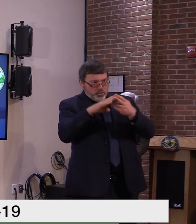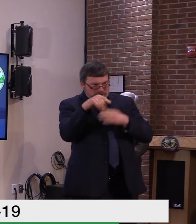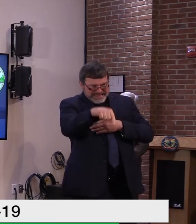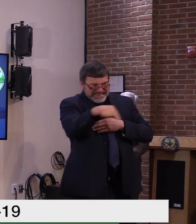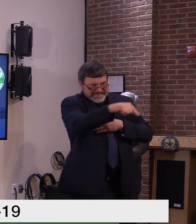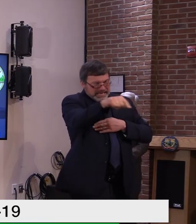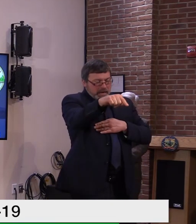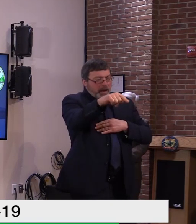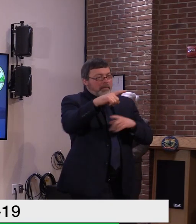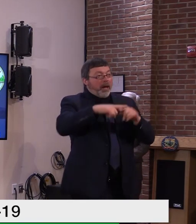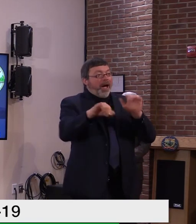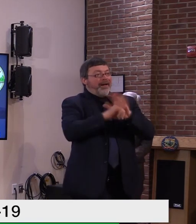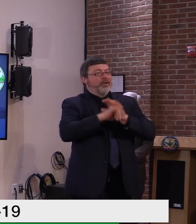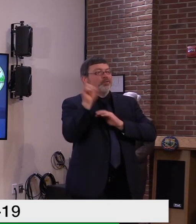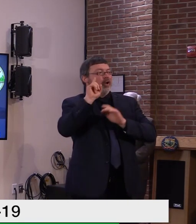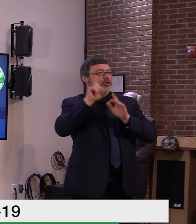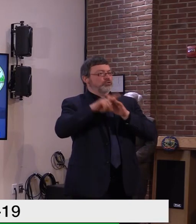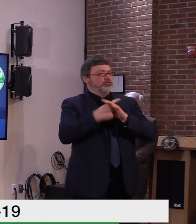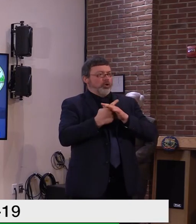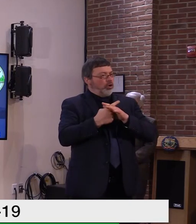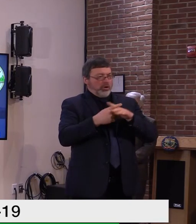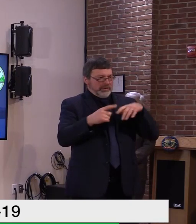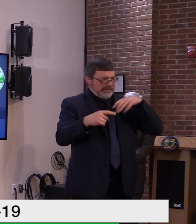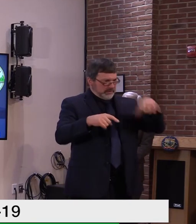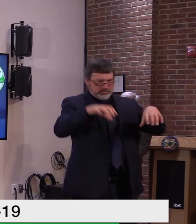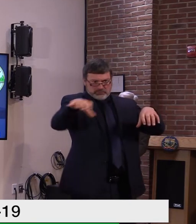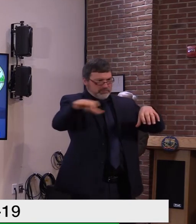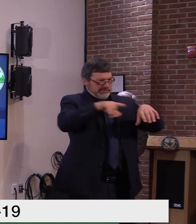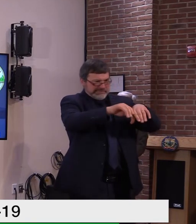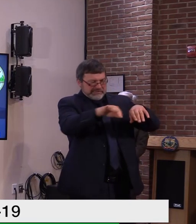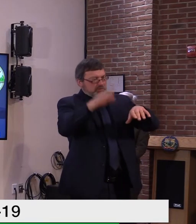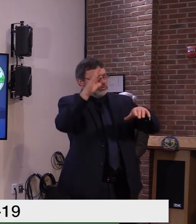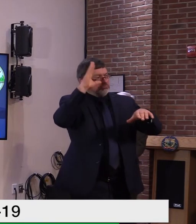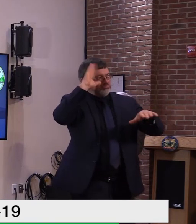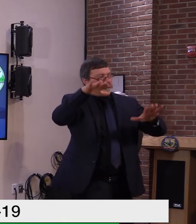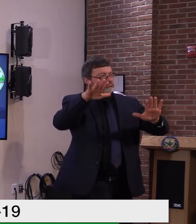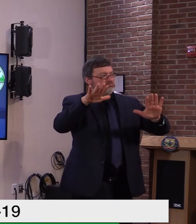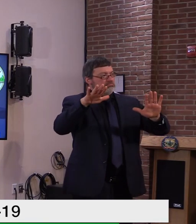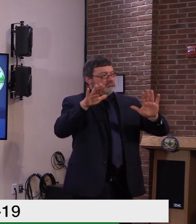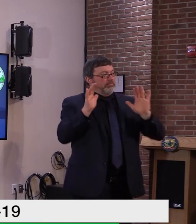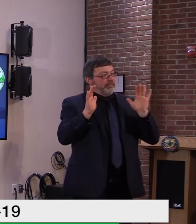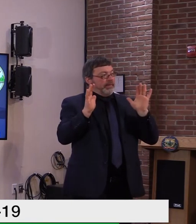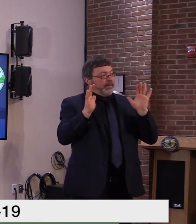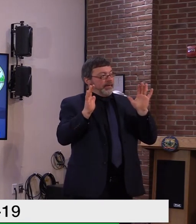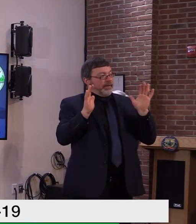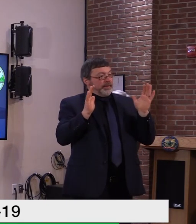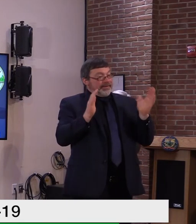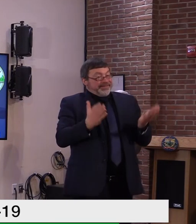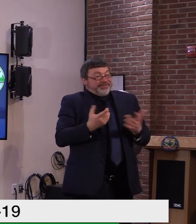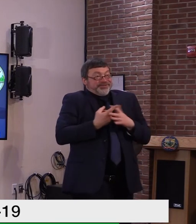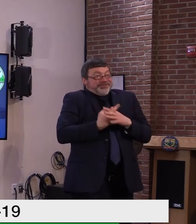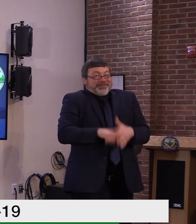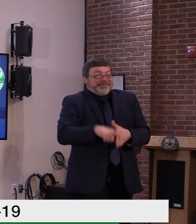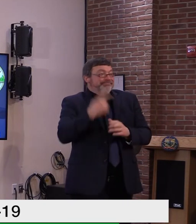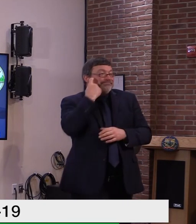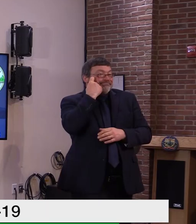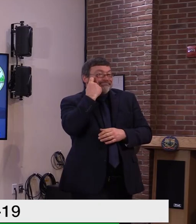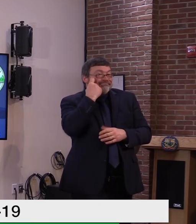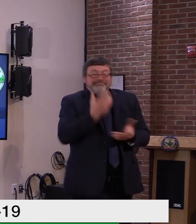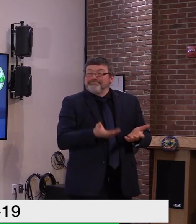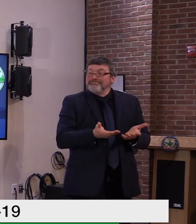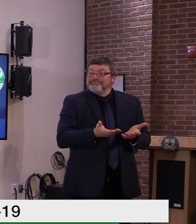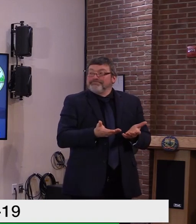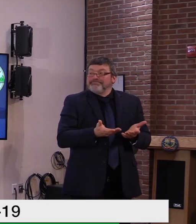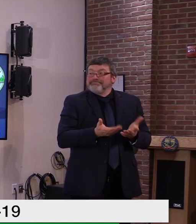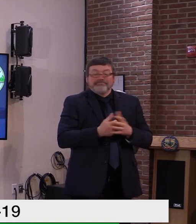epidemiologic linkage to that particular outbreak, but more to come on that front. What we traditionally